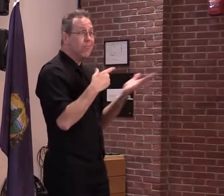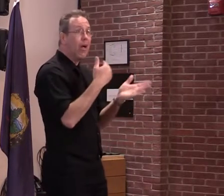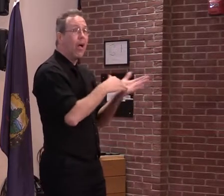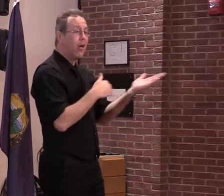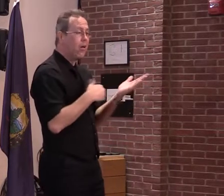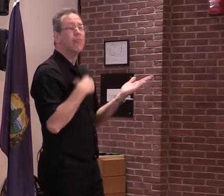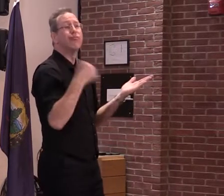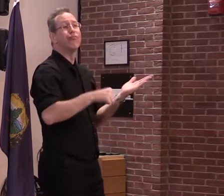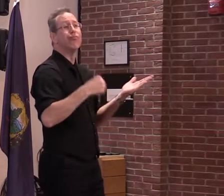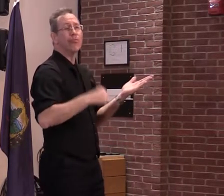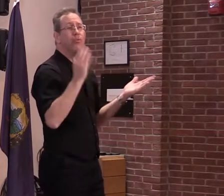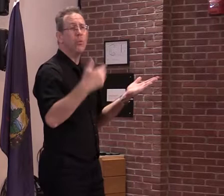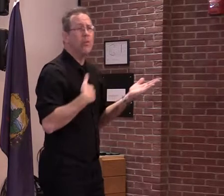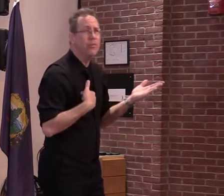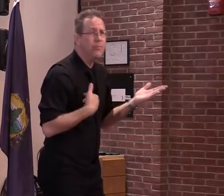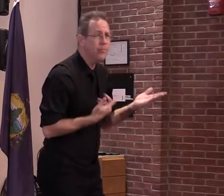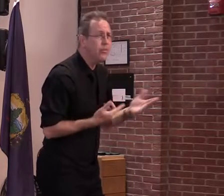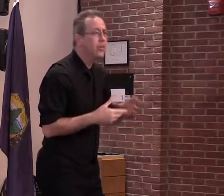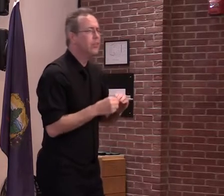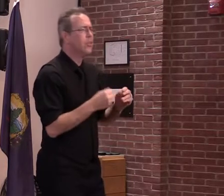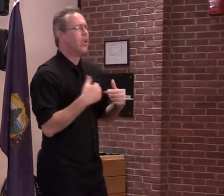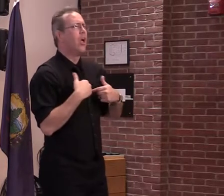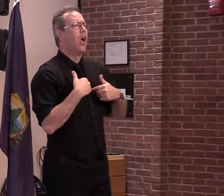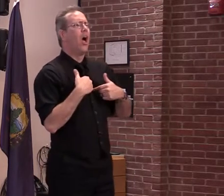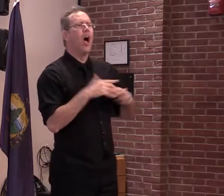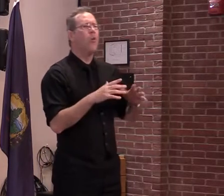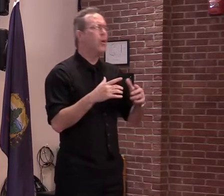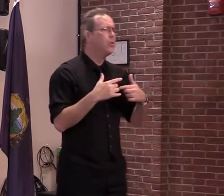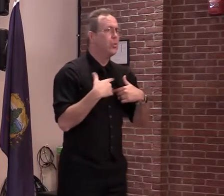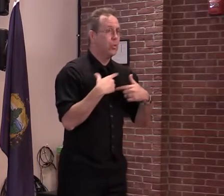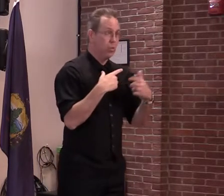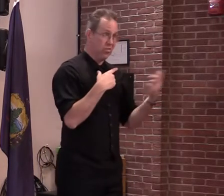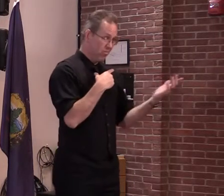But it's not something I want to have happen. I would rather